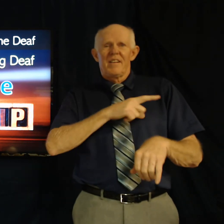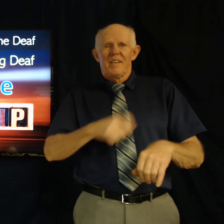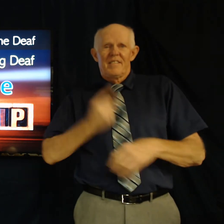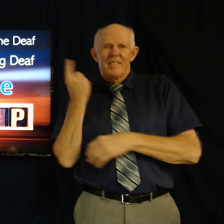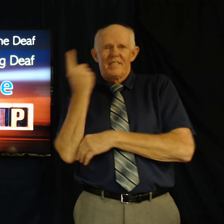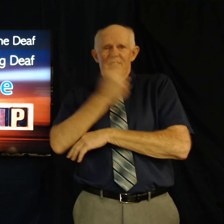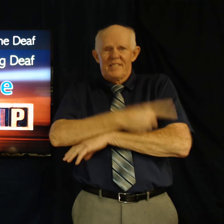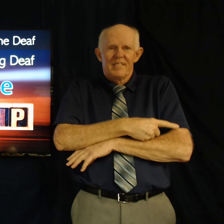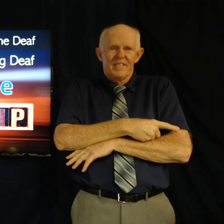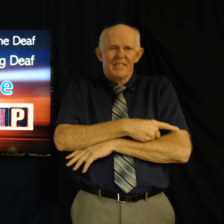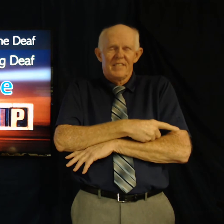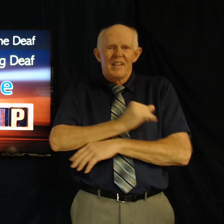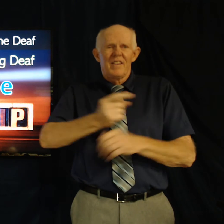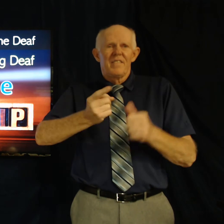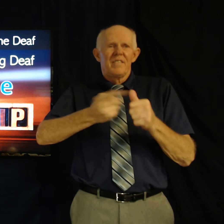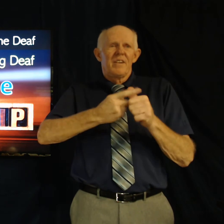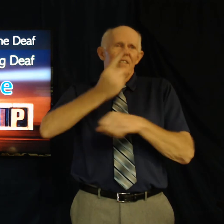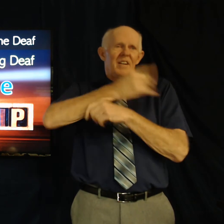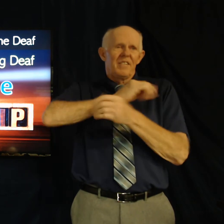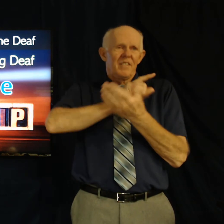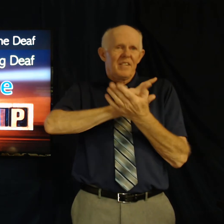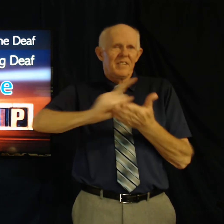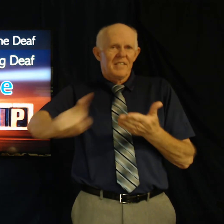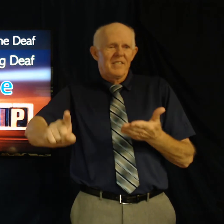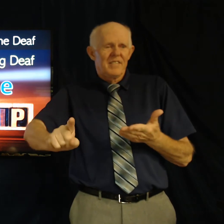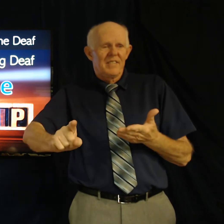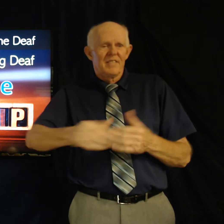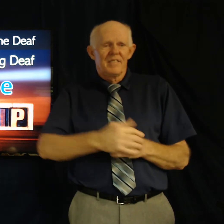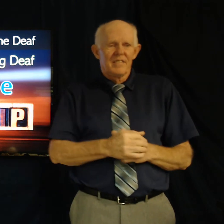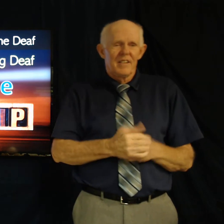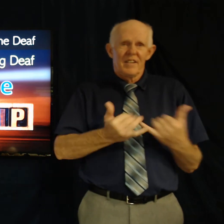It's time to start the Lord's Day, the first day of the week.